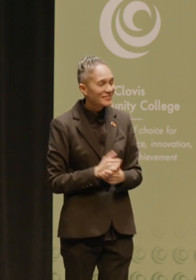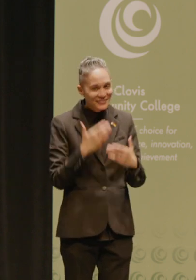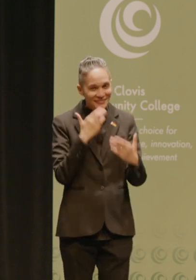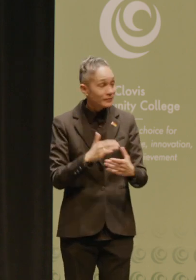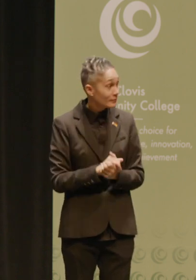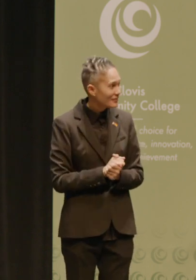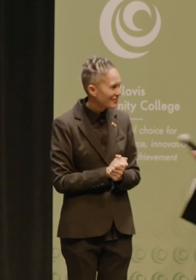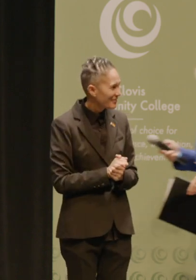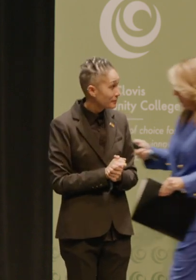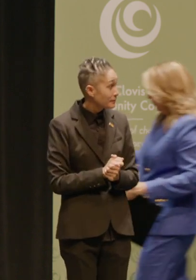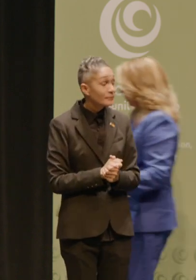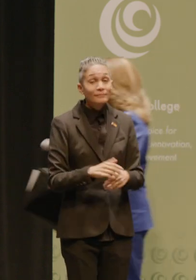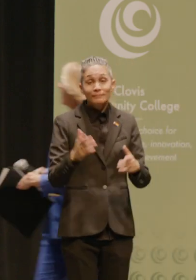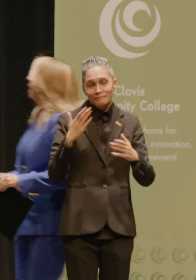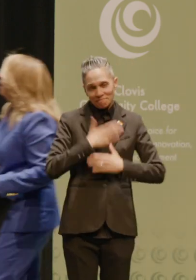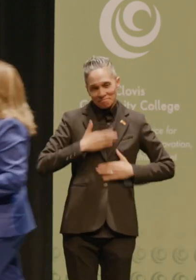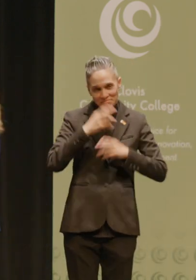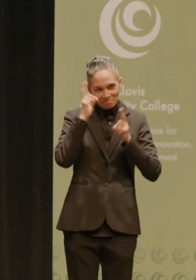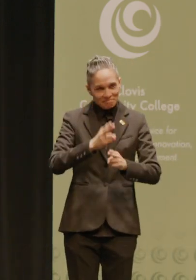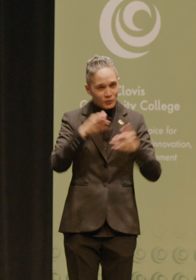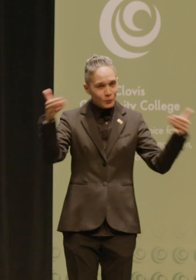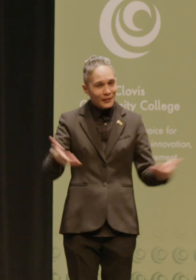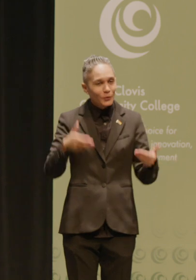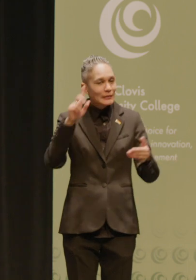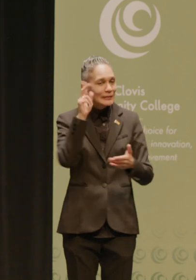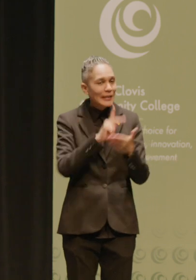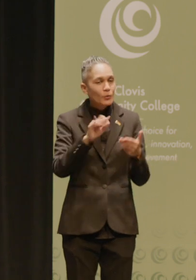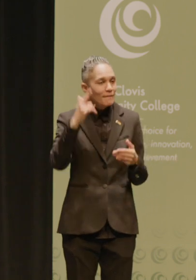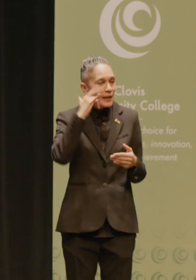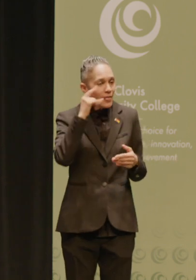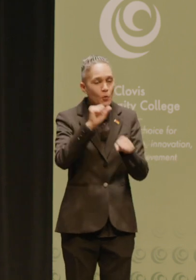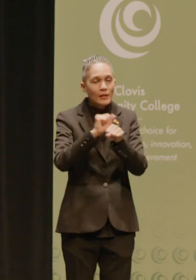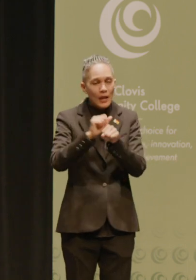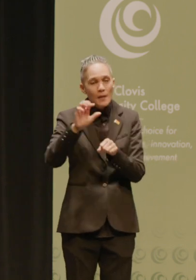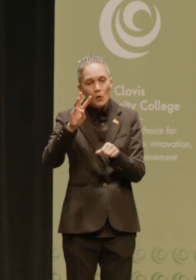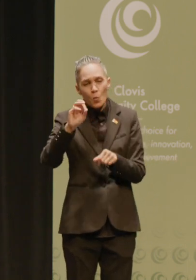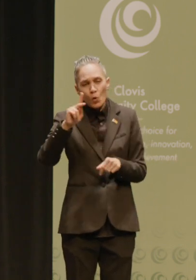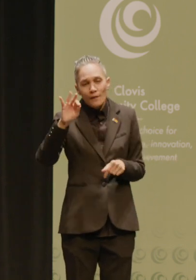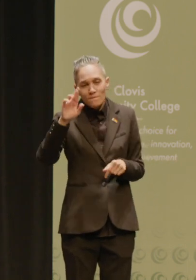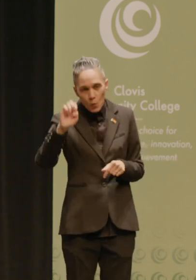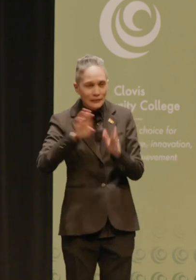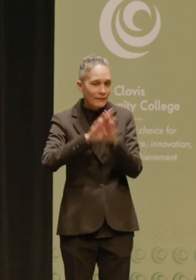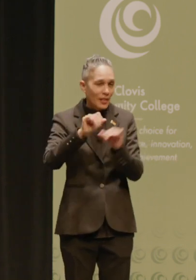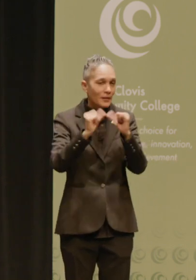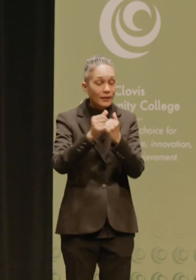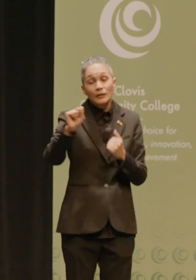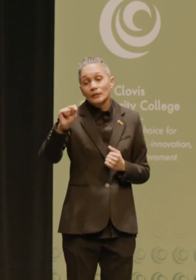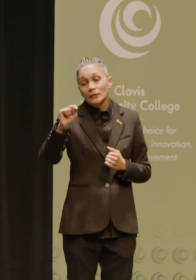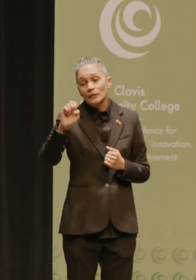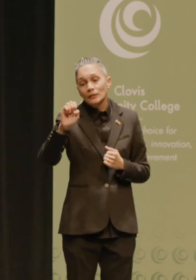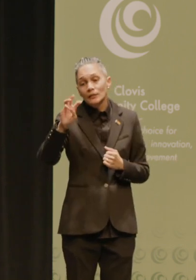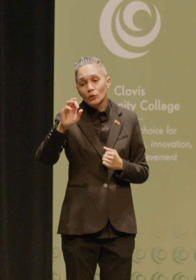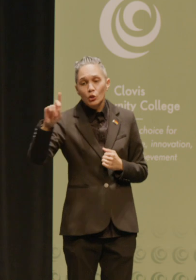Thank you. It is my pleasure to now introduce Secretary of California Labor and Workforce Development Agency, Stuart